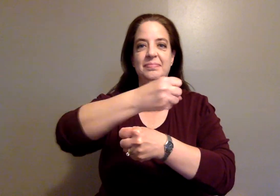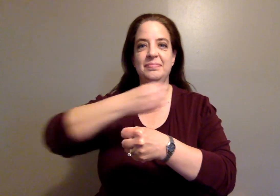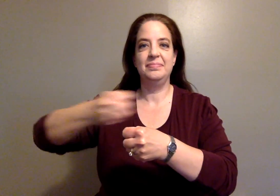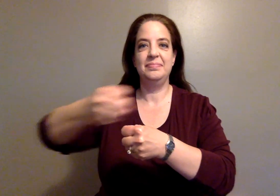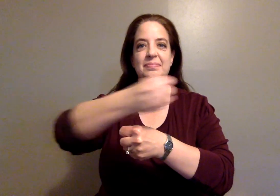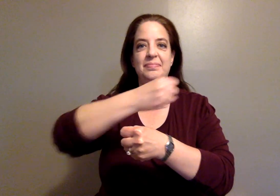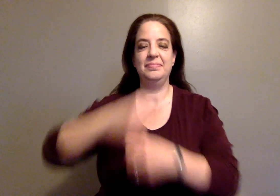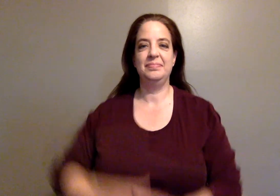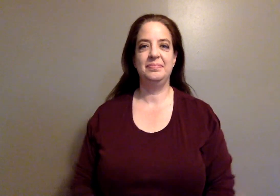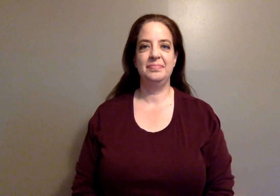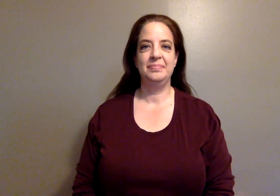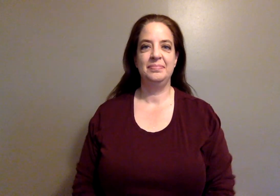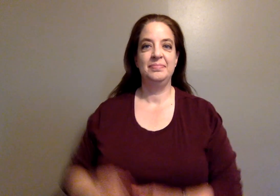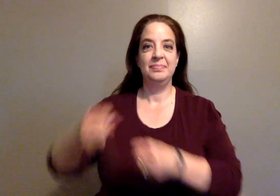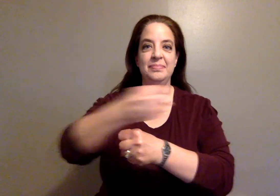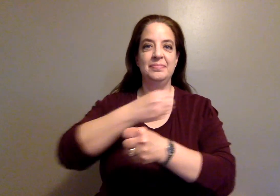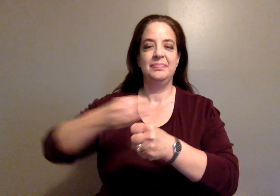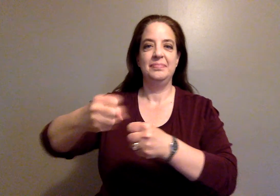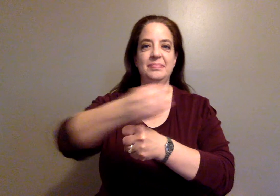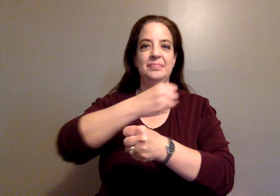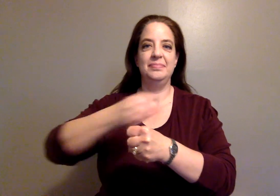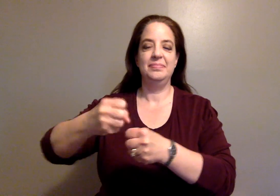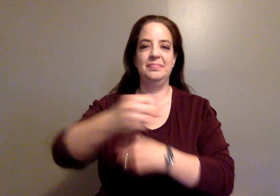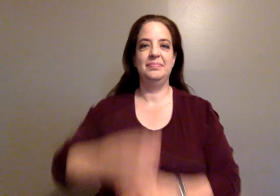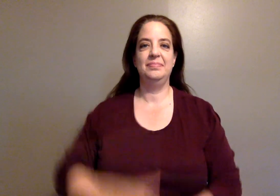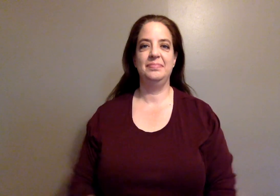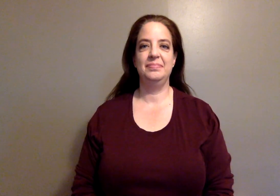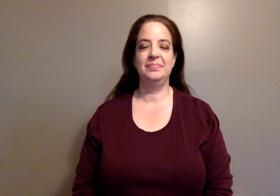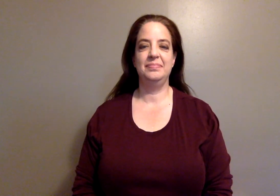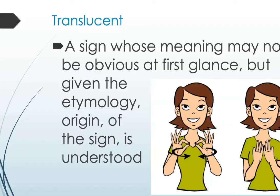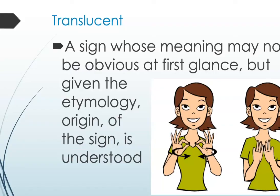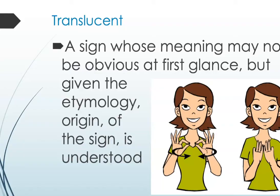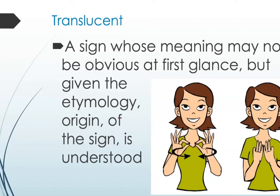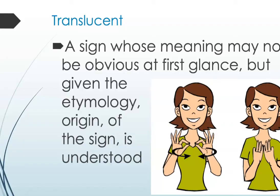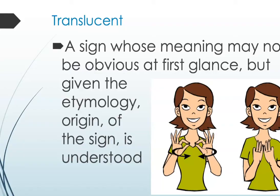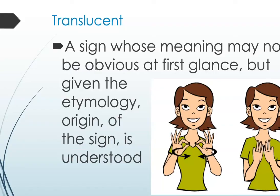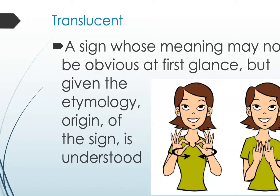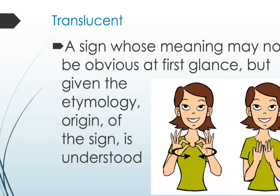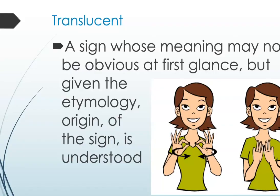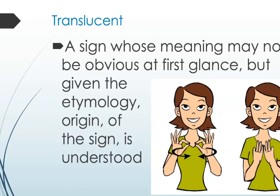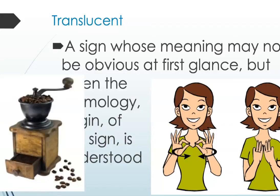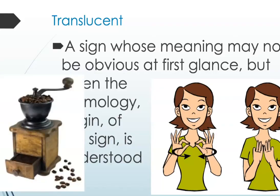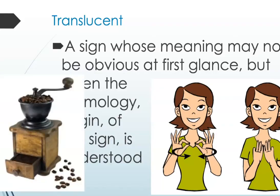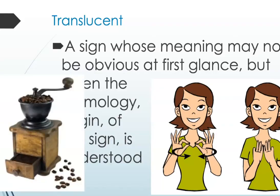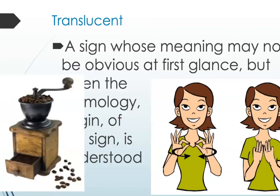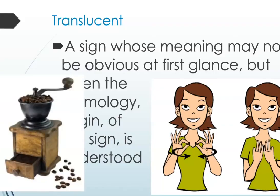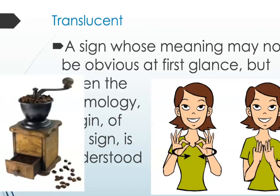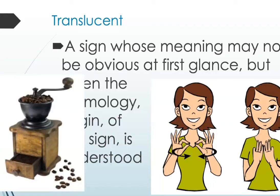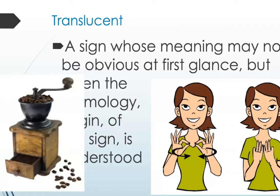You might not look at that sign and immediately think coffee, but that's what it means. Because back in the day, that's how